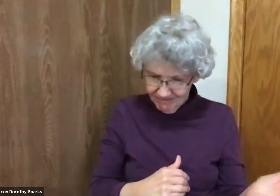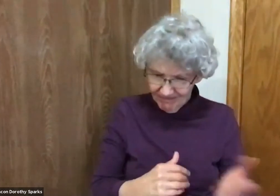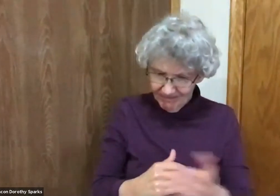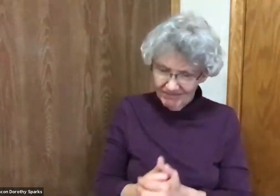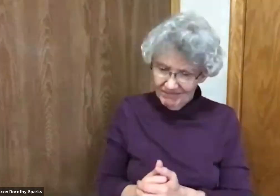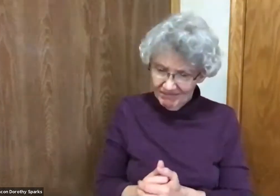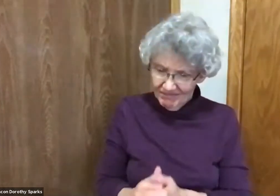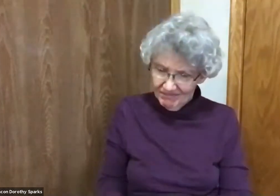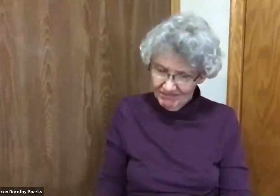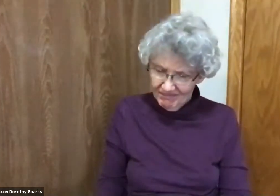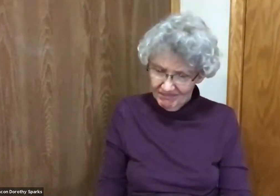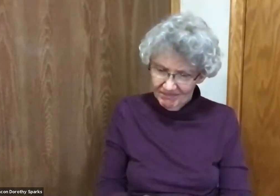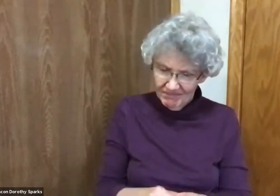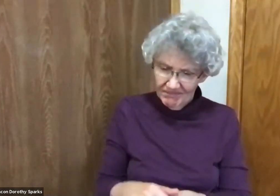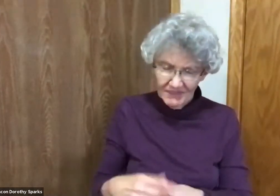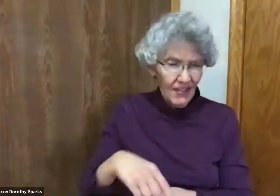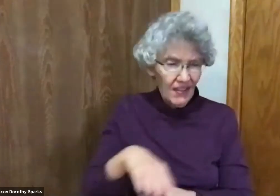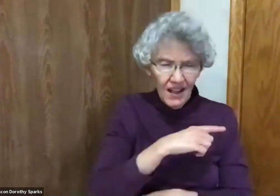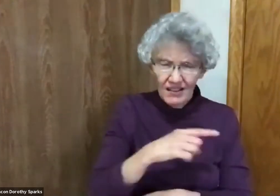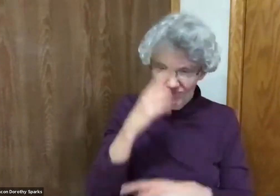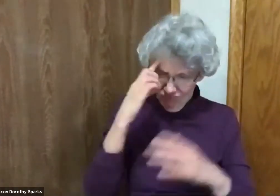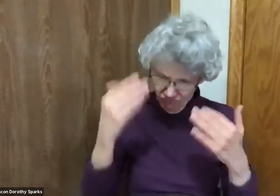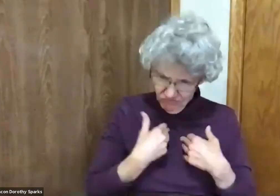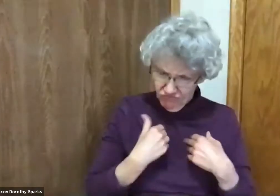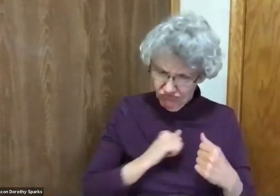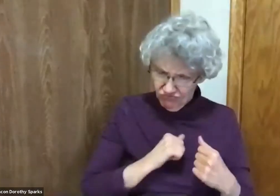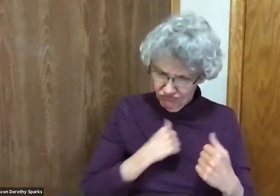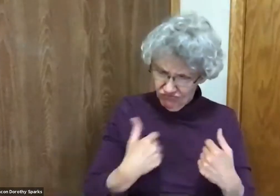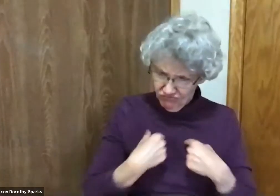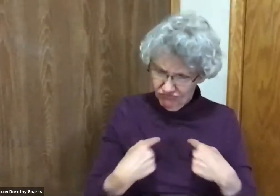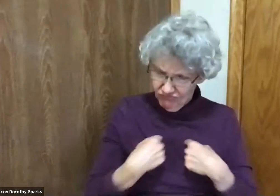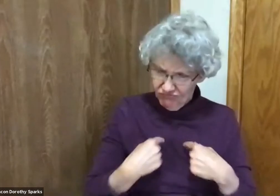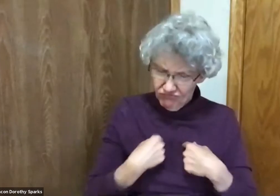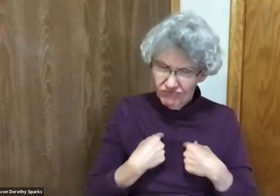and confuse their schemes.